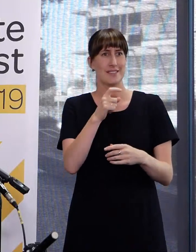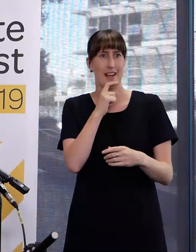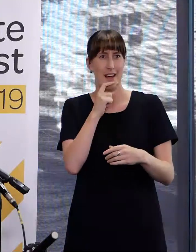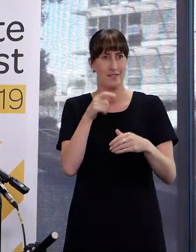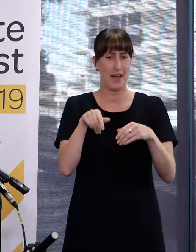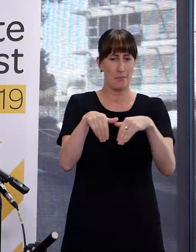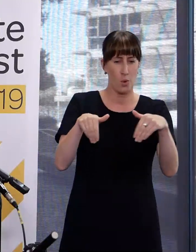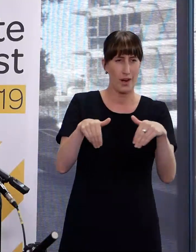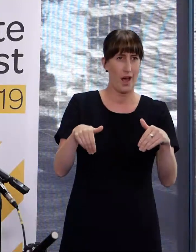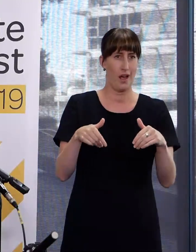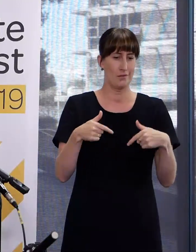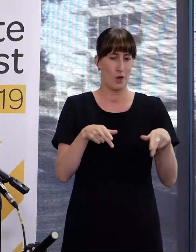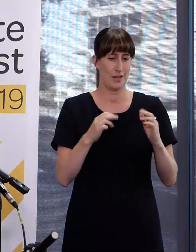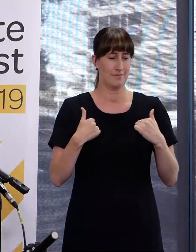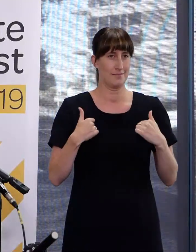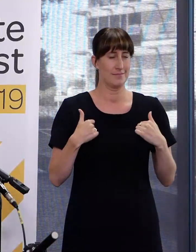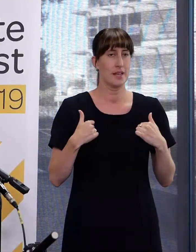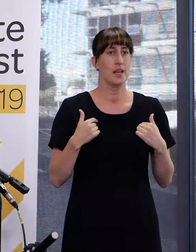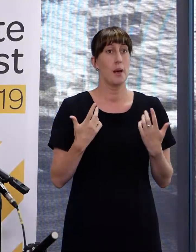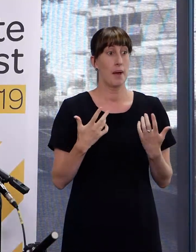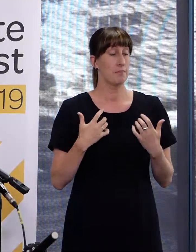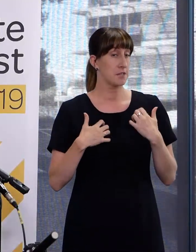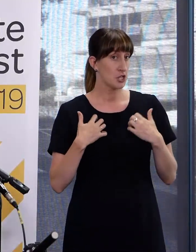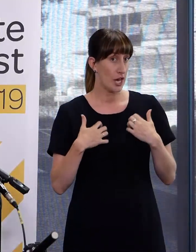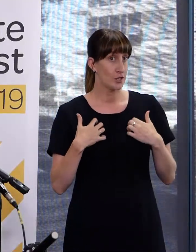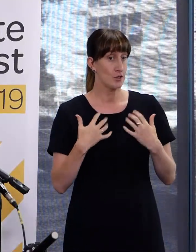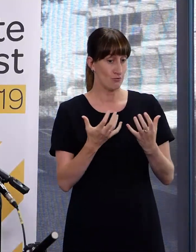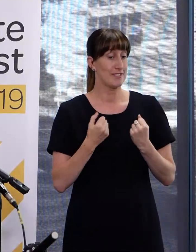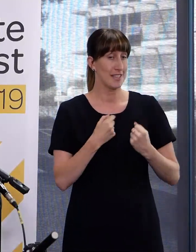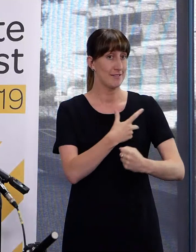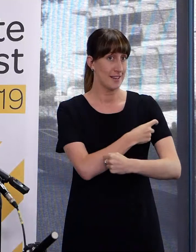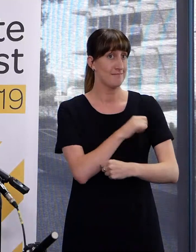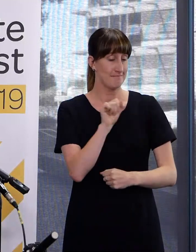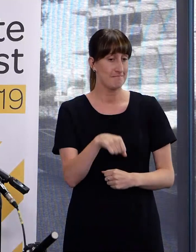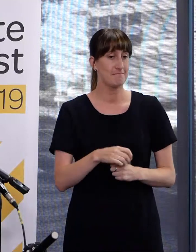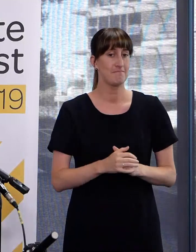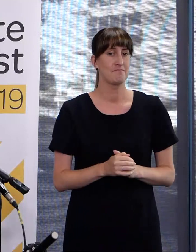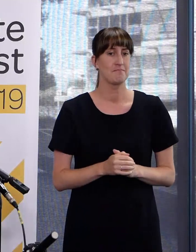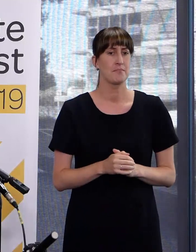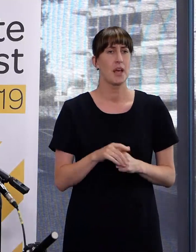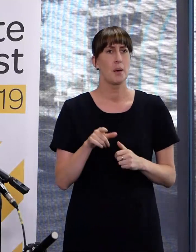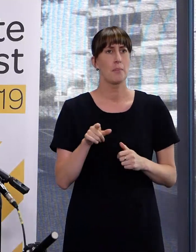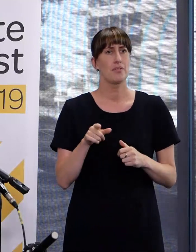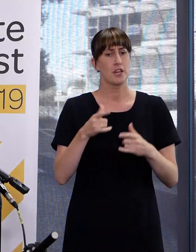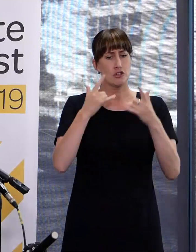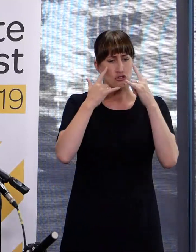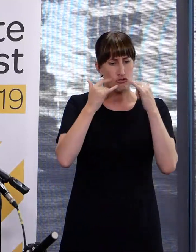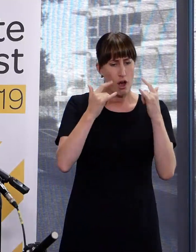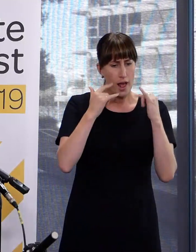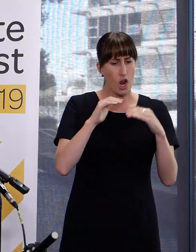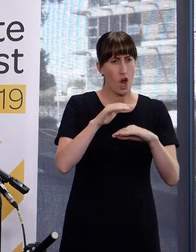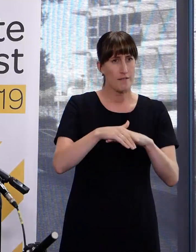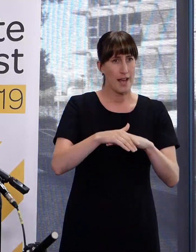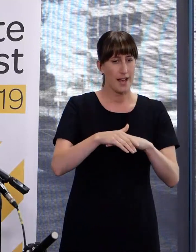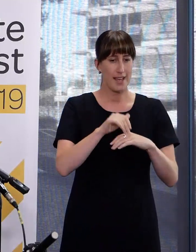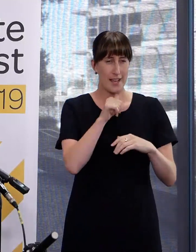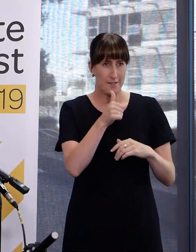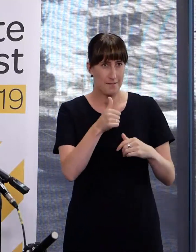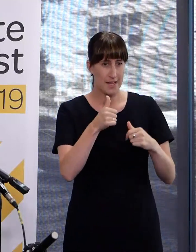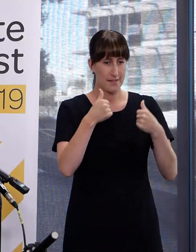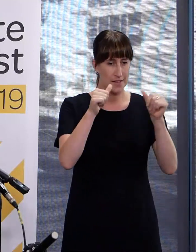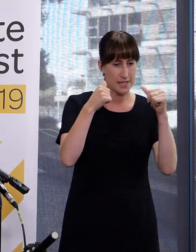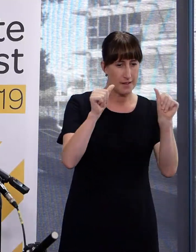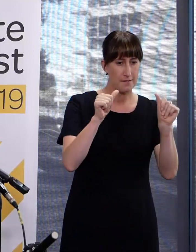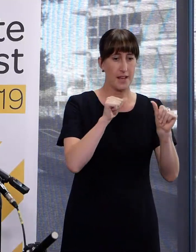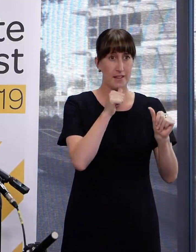just reaching this point, but the trial data around safety and efficacy on this vaccine and the others is very,